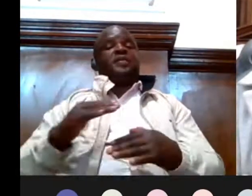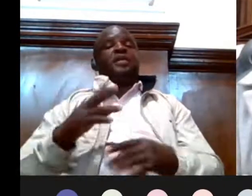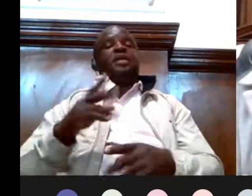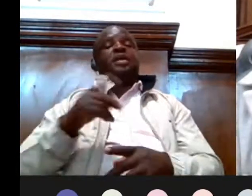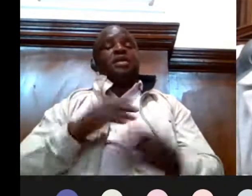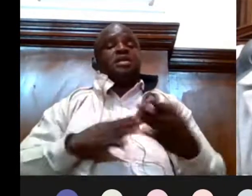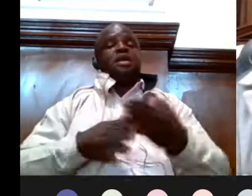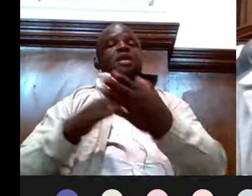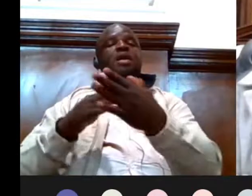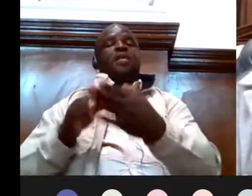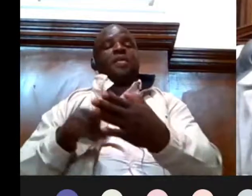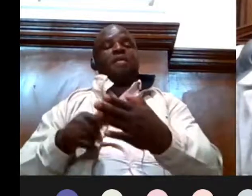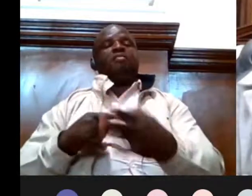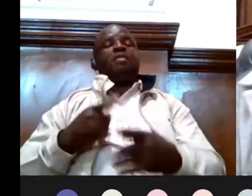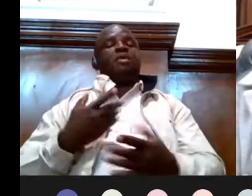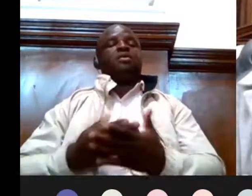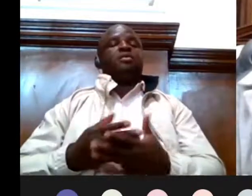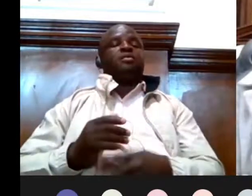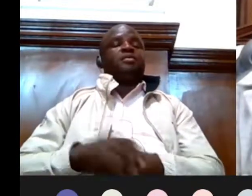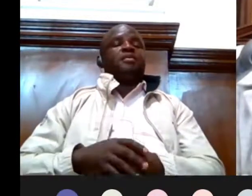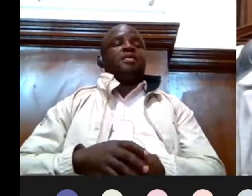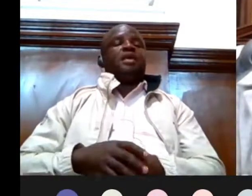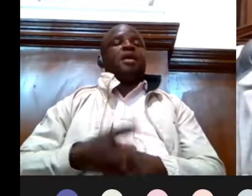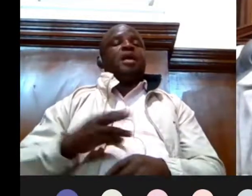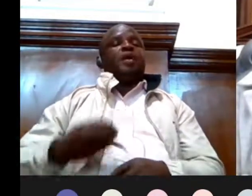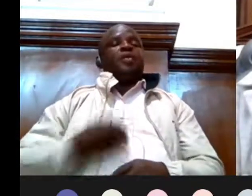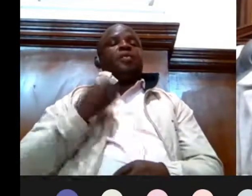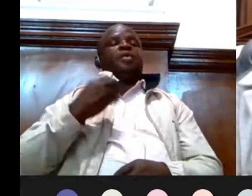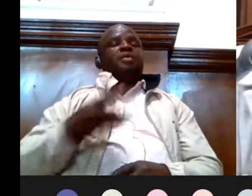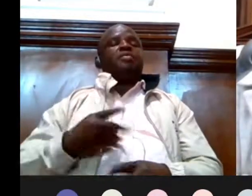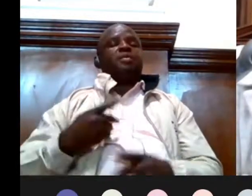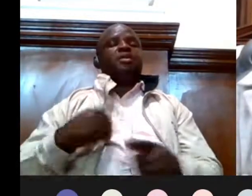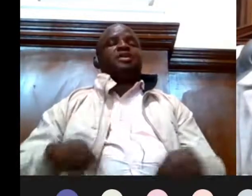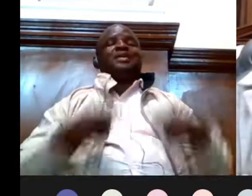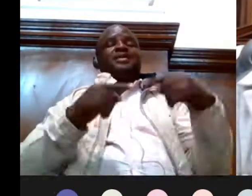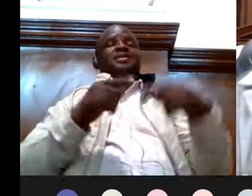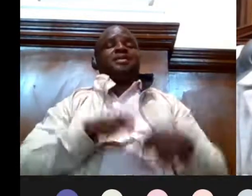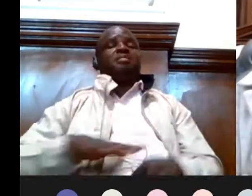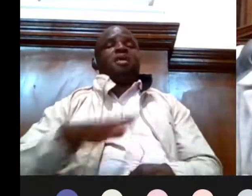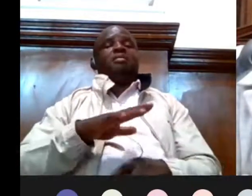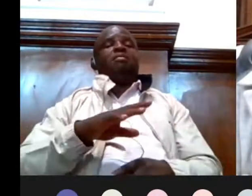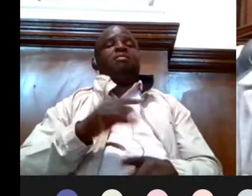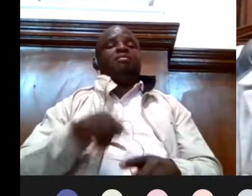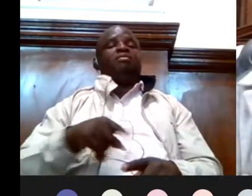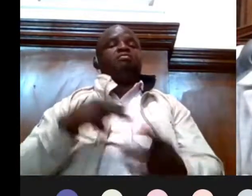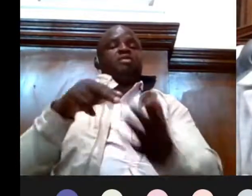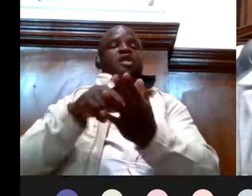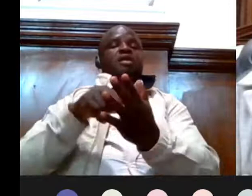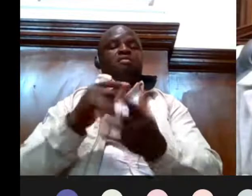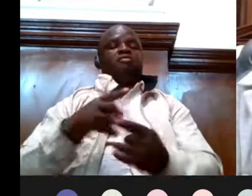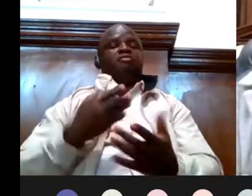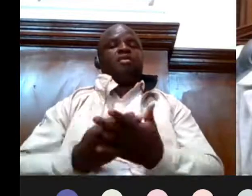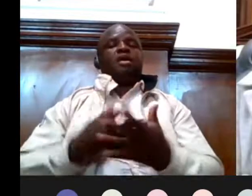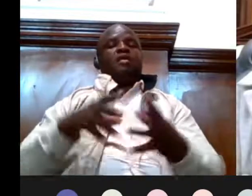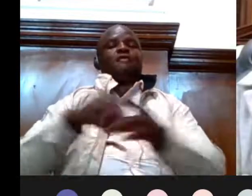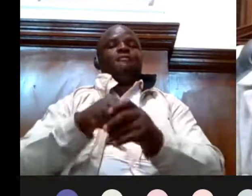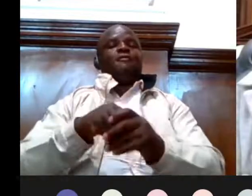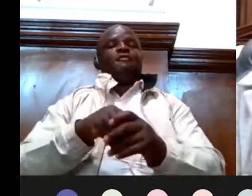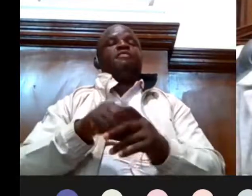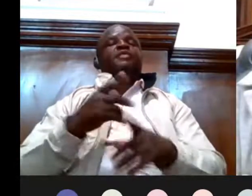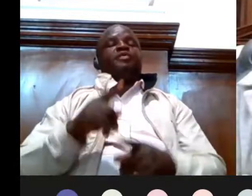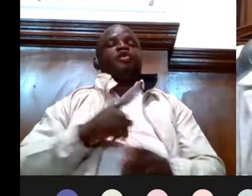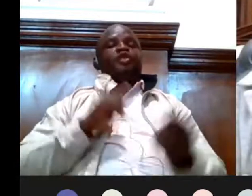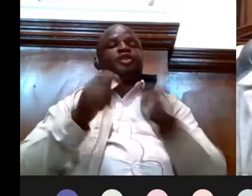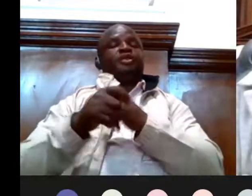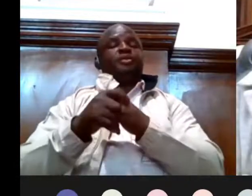many obstacles. Our young women who challenge the status quo, who stand up to be counted. The